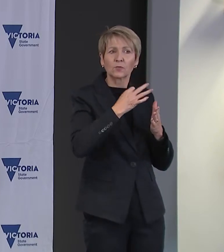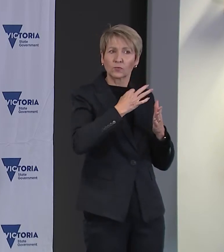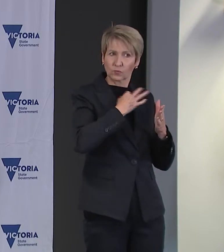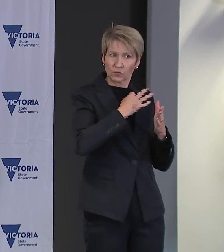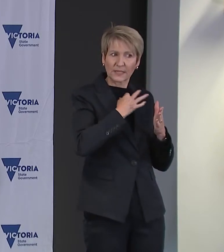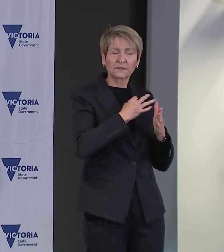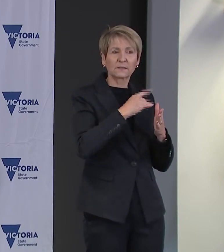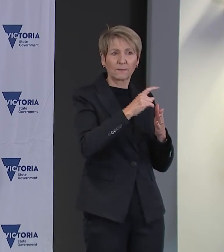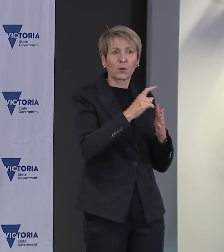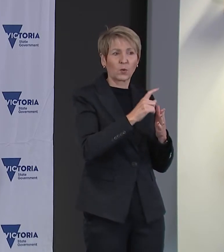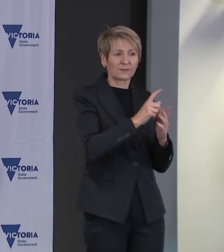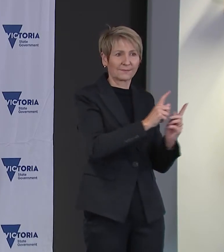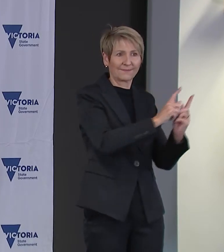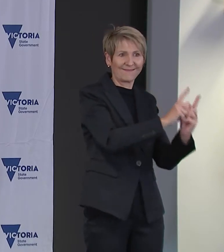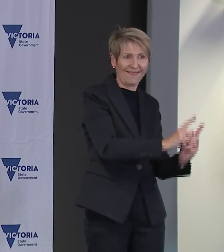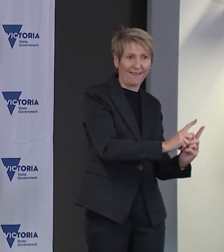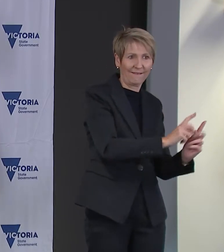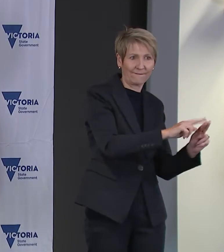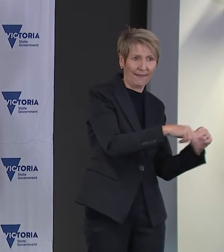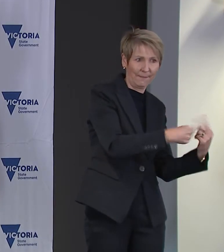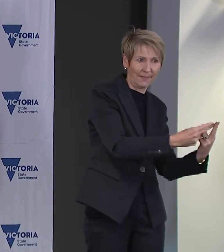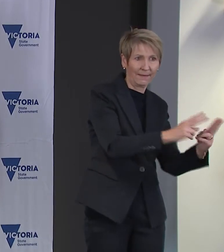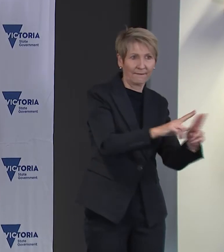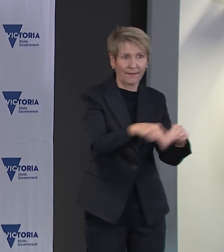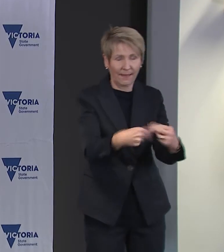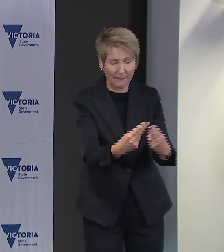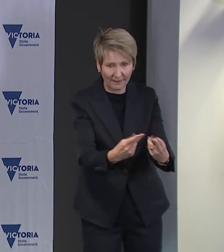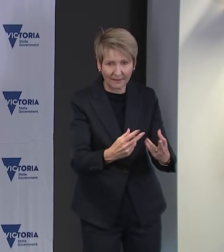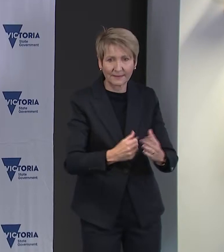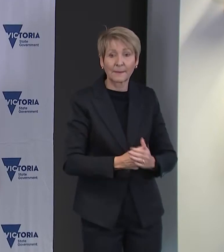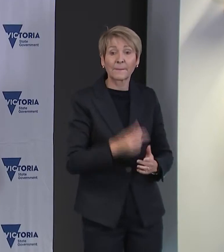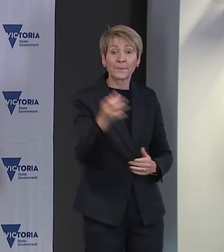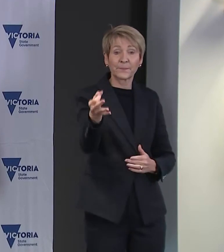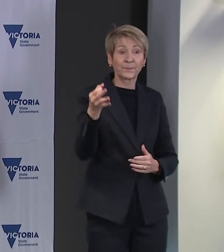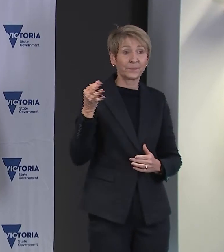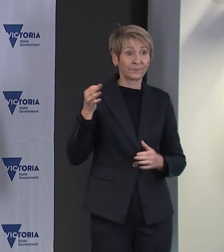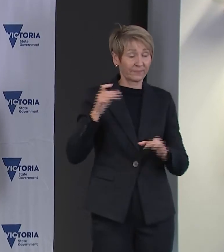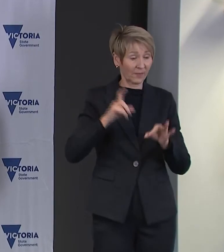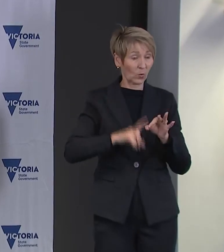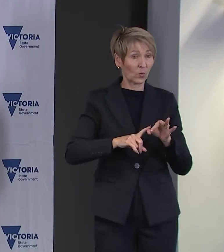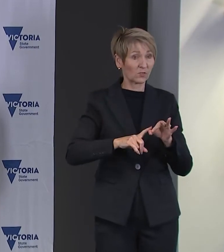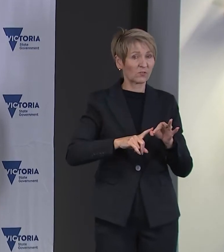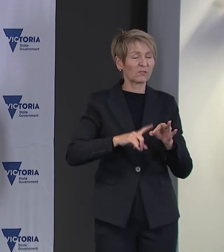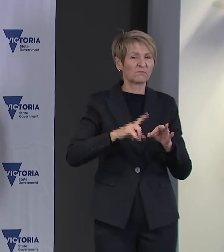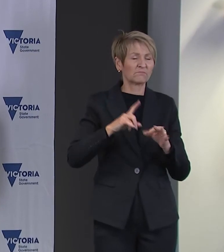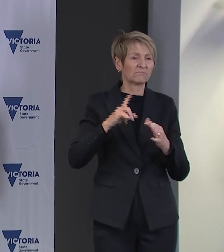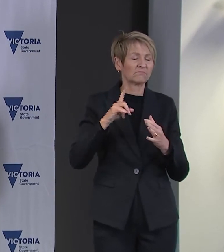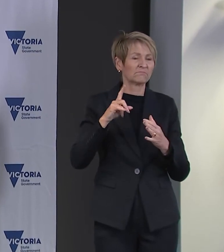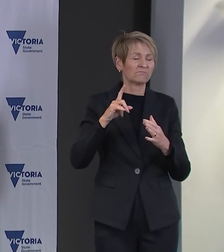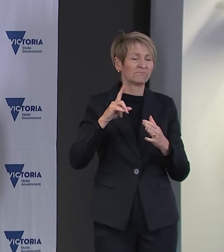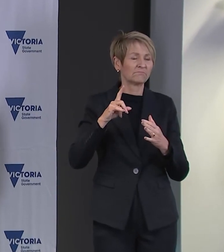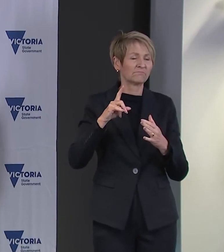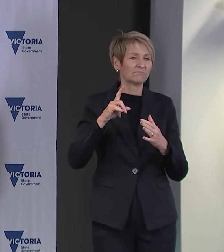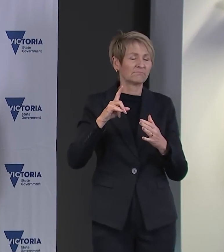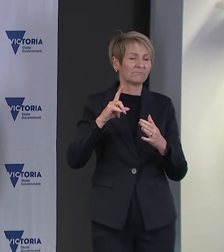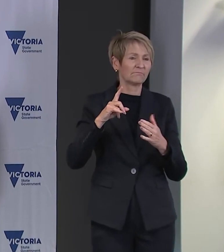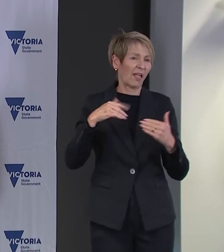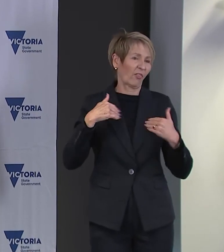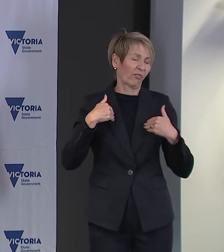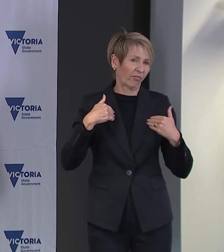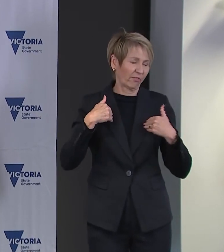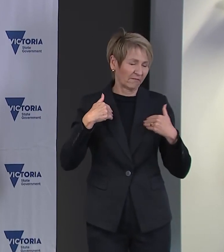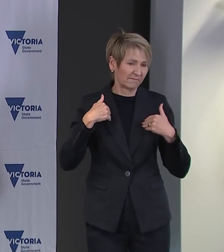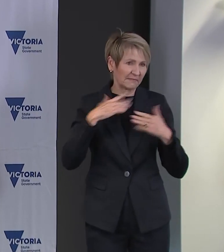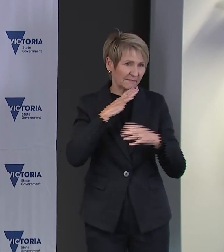jack-in-the-box. My apologies. Good exercise. Minister, in a practical sense, when does